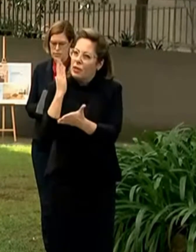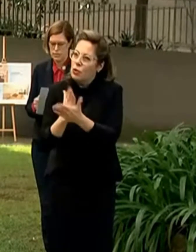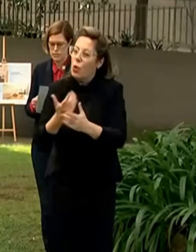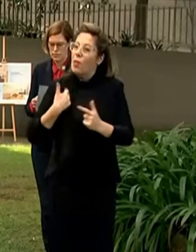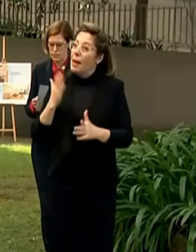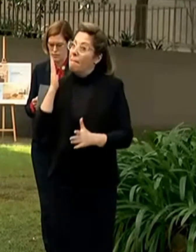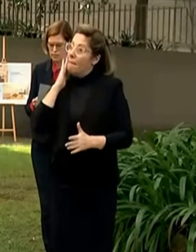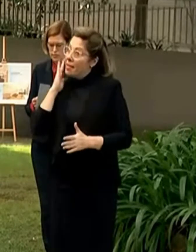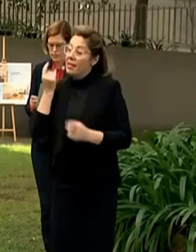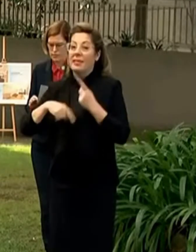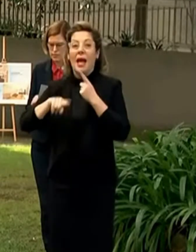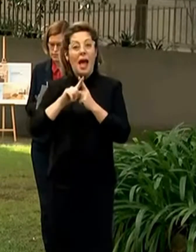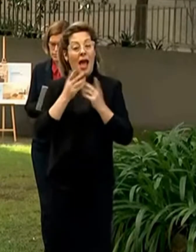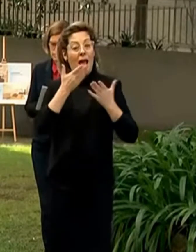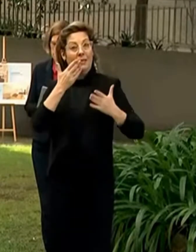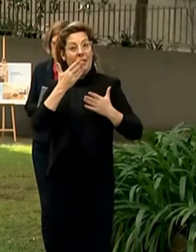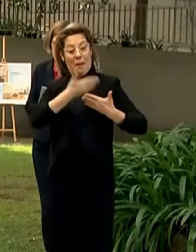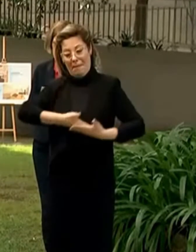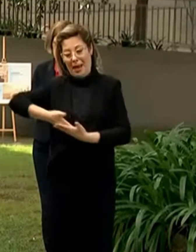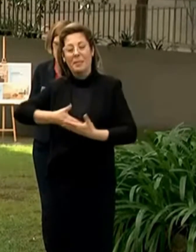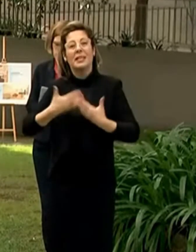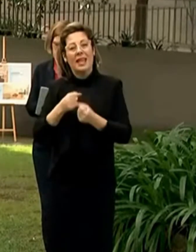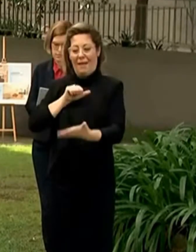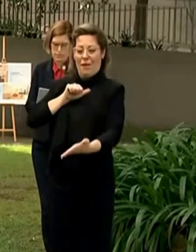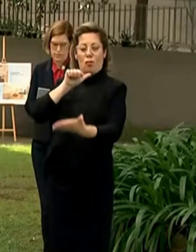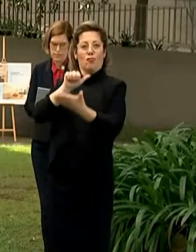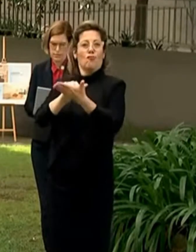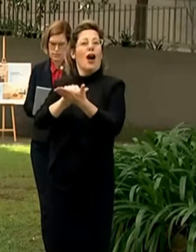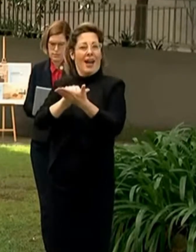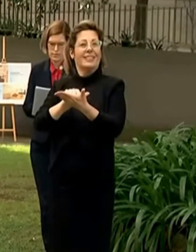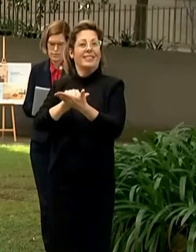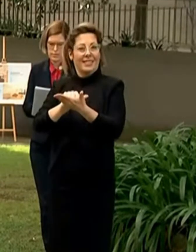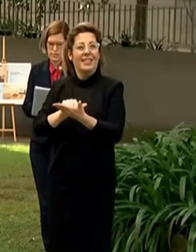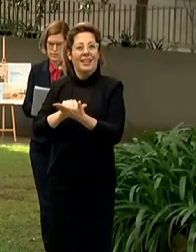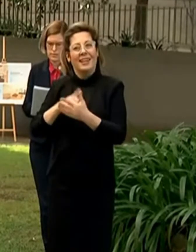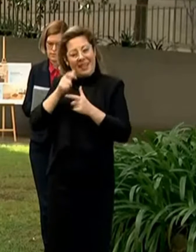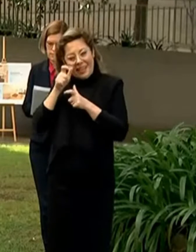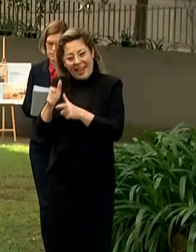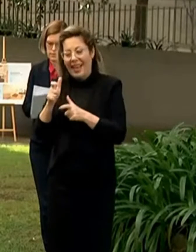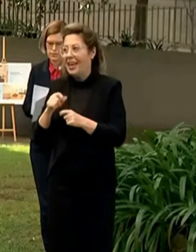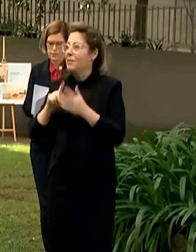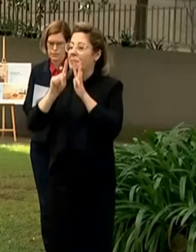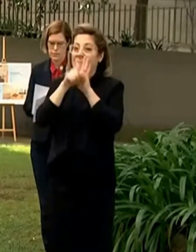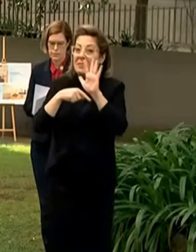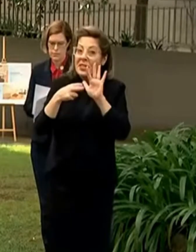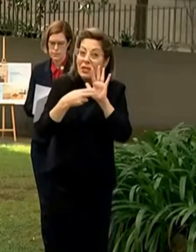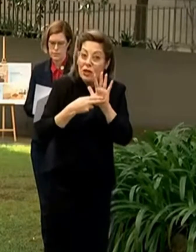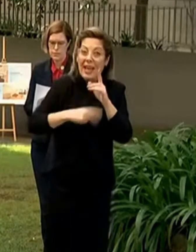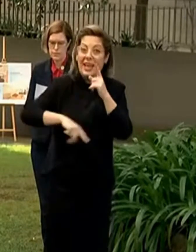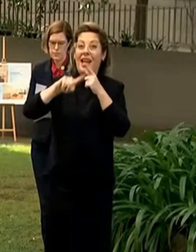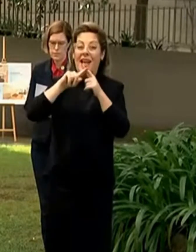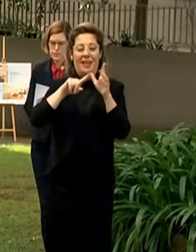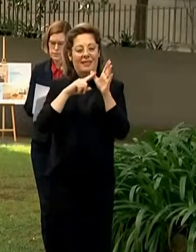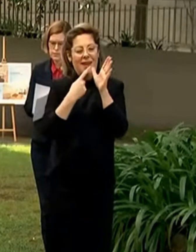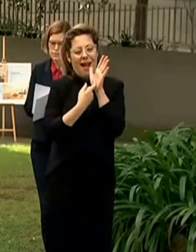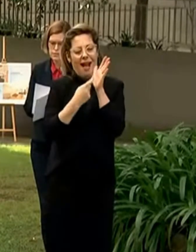need. I'm really pleased that Jen and Arlo are here with us today to be able to share their story. I thank her for her courage and being